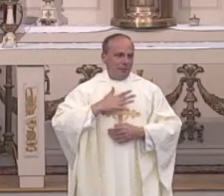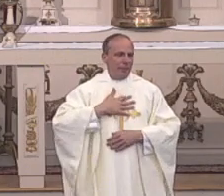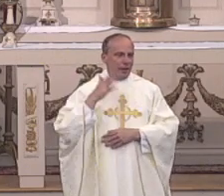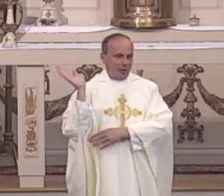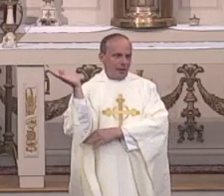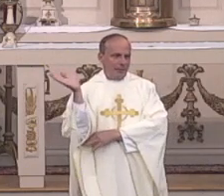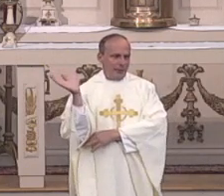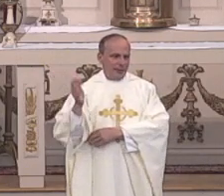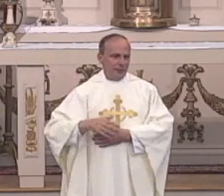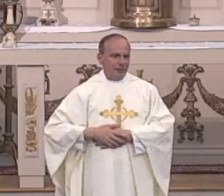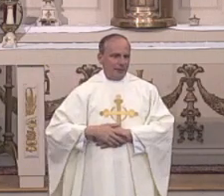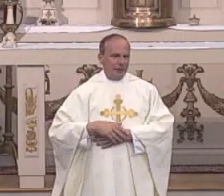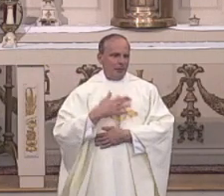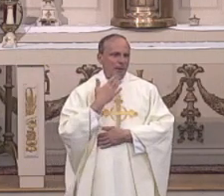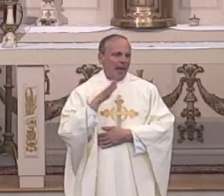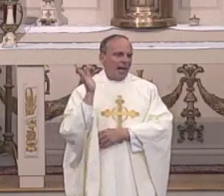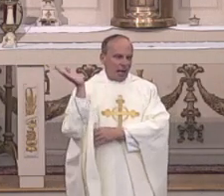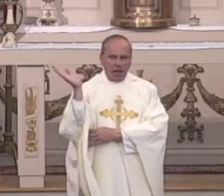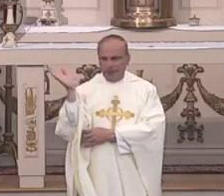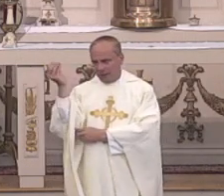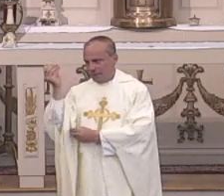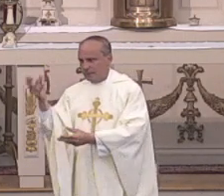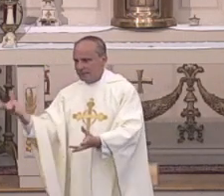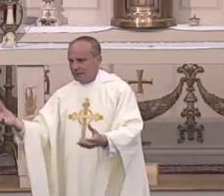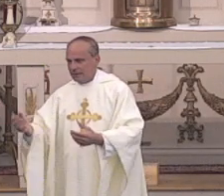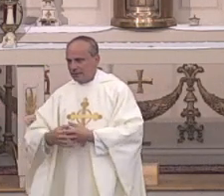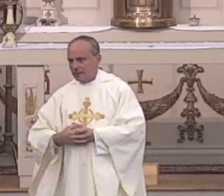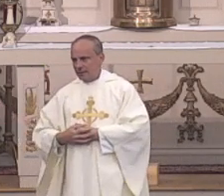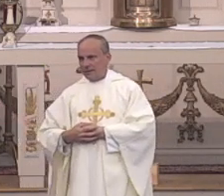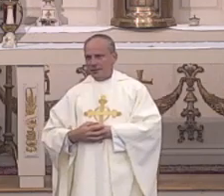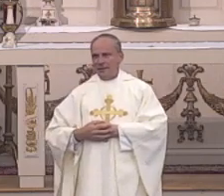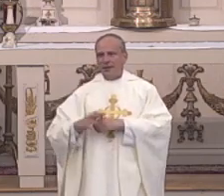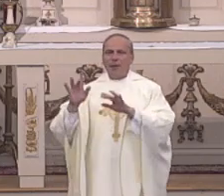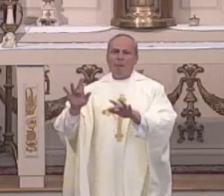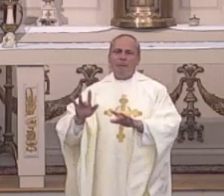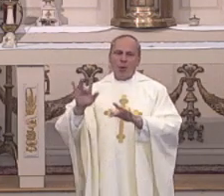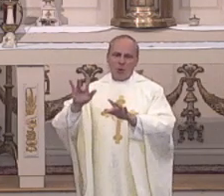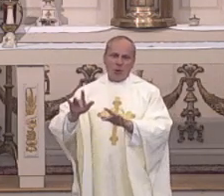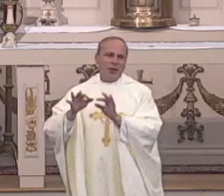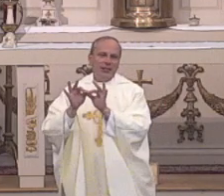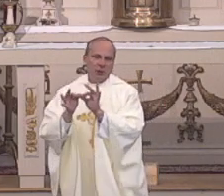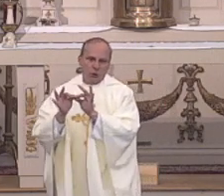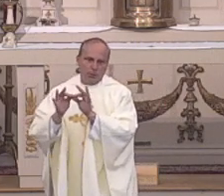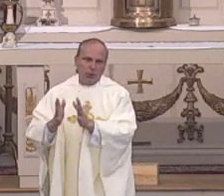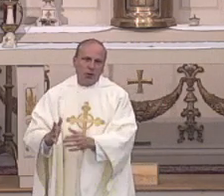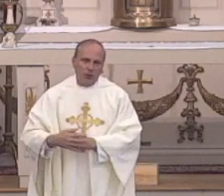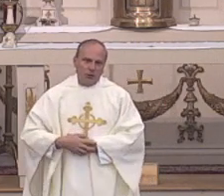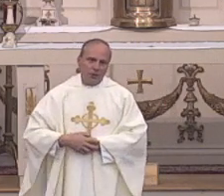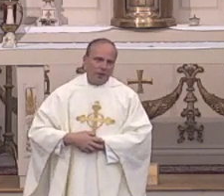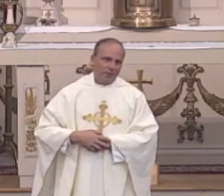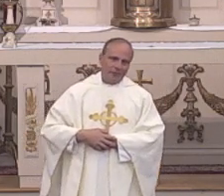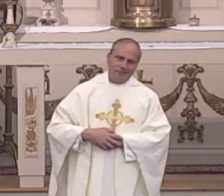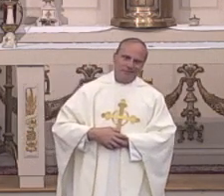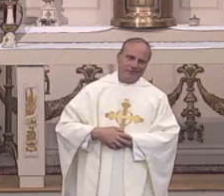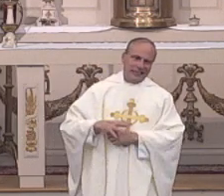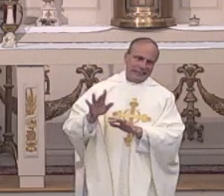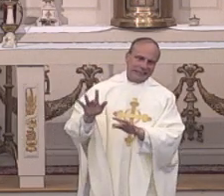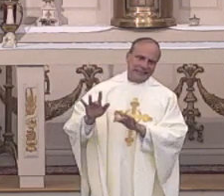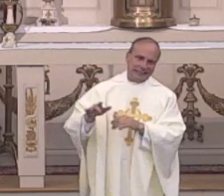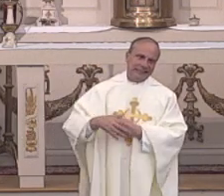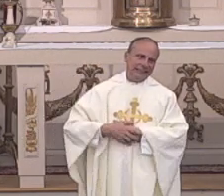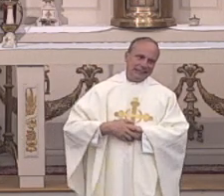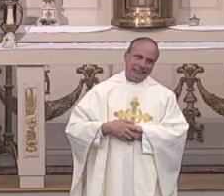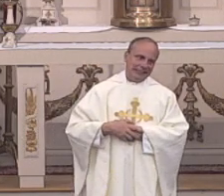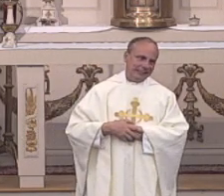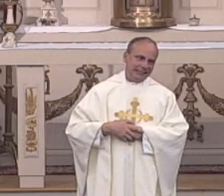when we think about it, it will become confusing. It's going to be a bad homily today. I will confuse you, so poor interpreter, please feel